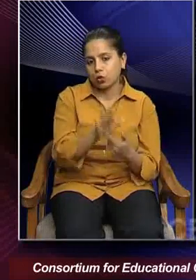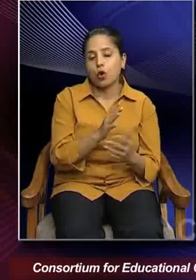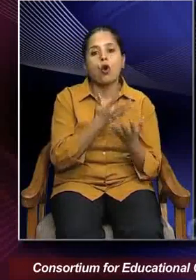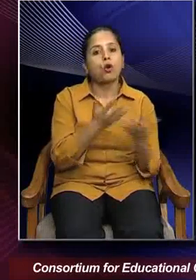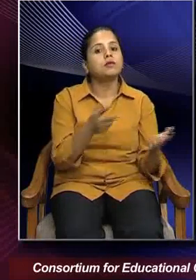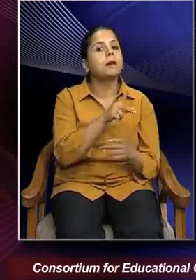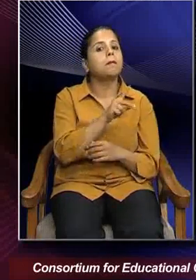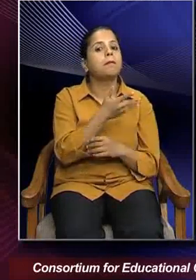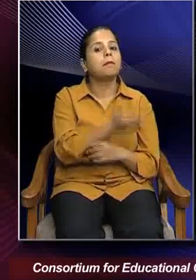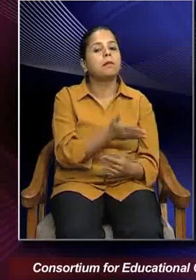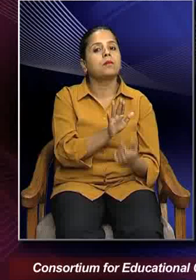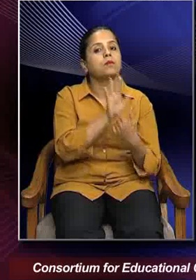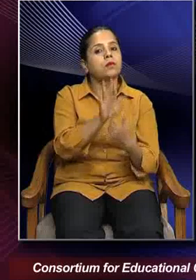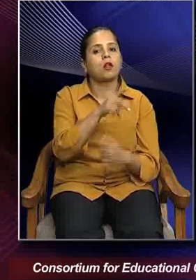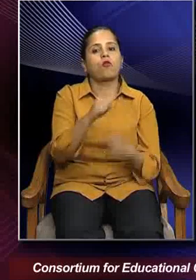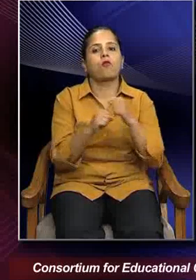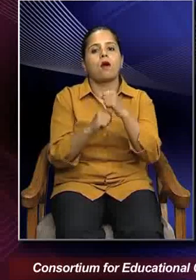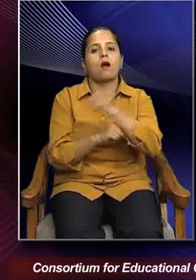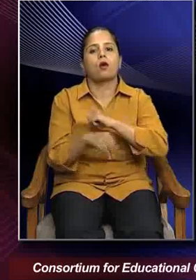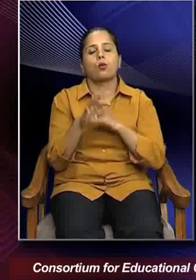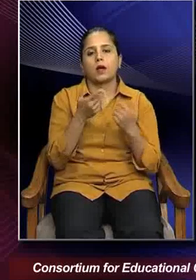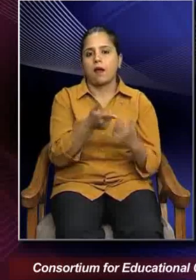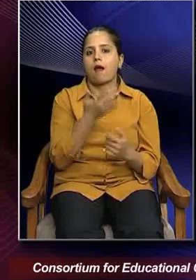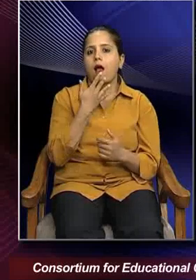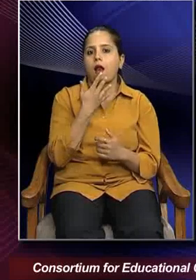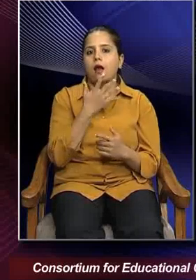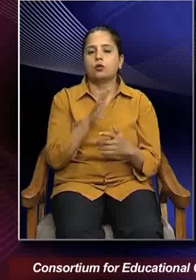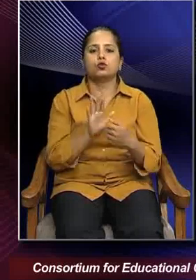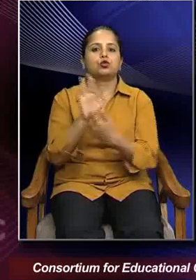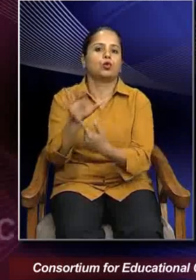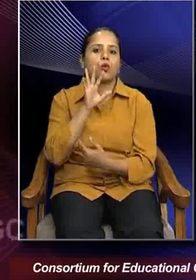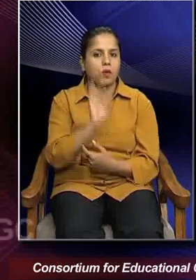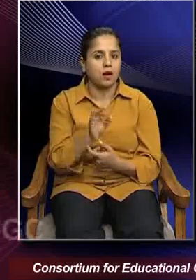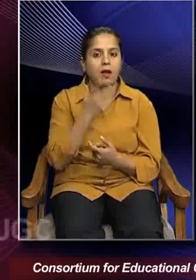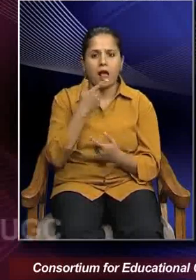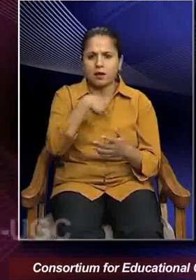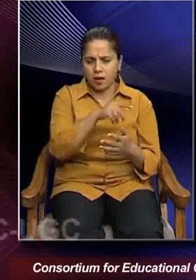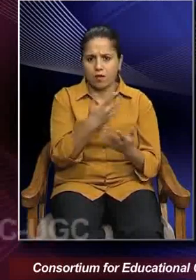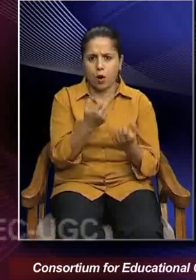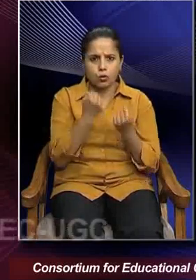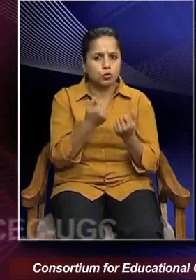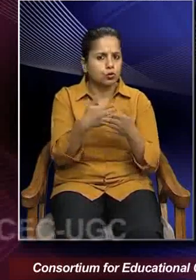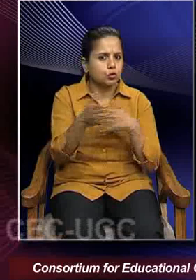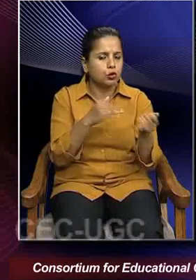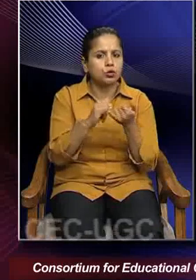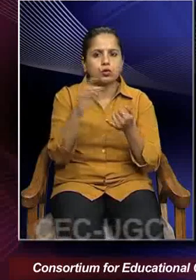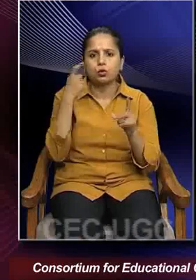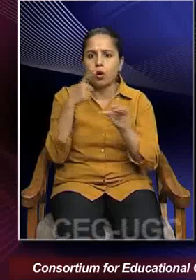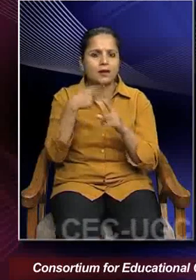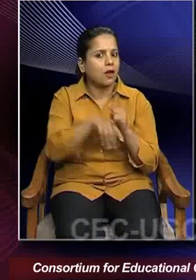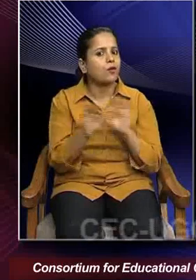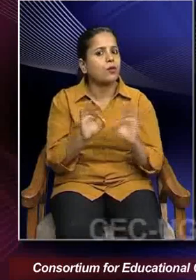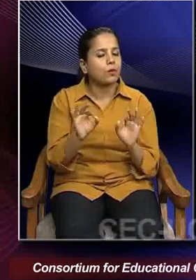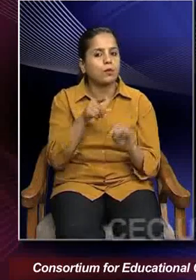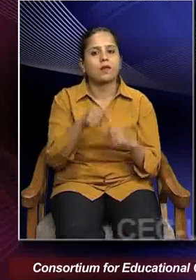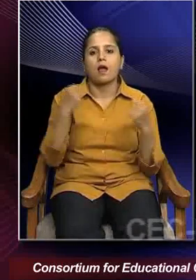as a foundation to hold that color. Fine. So, these qualities and these